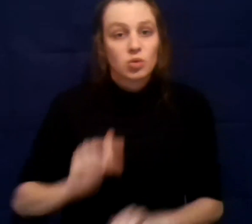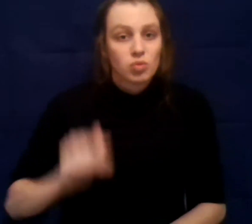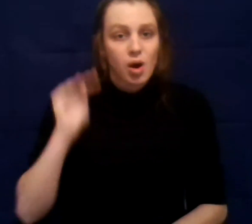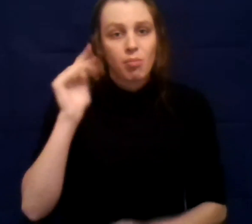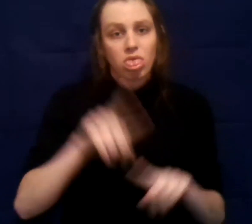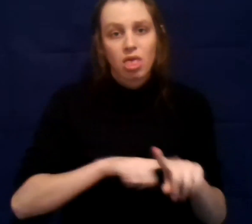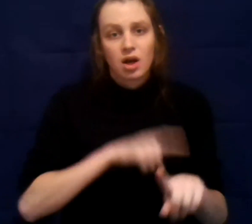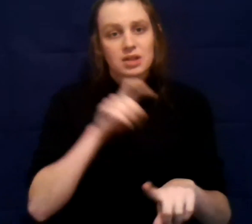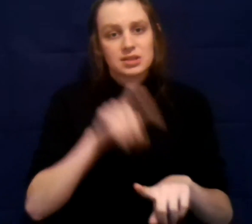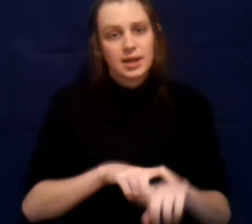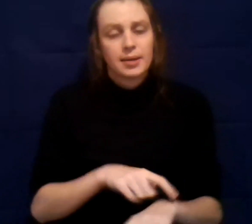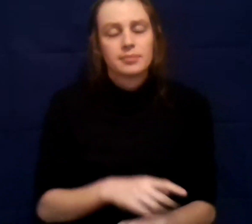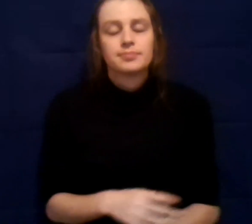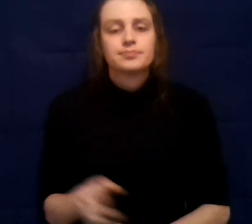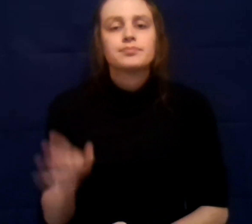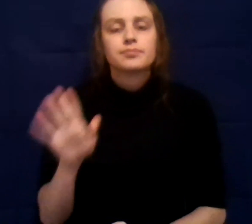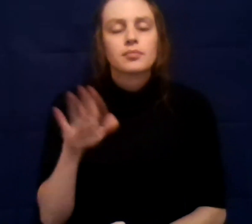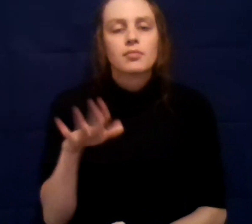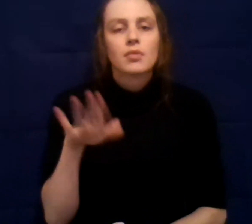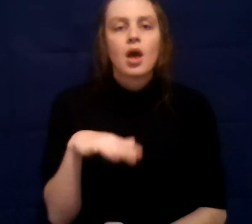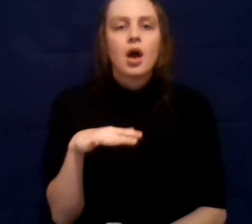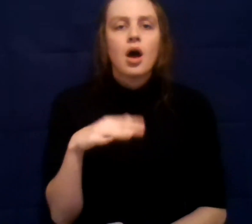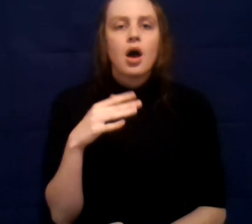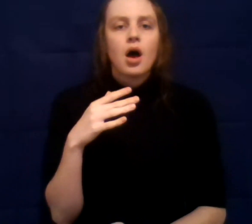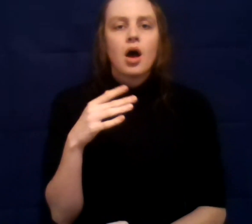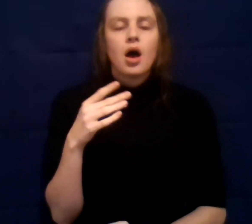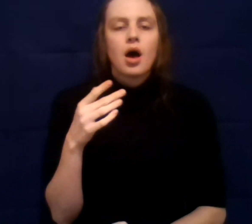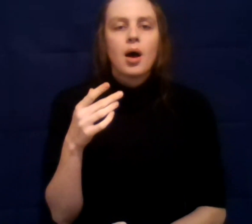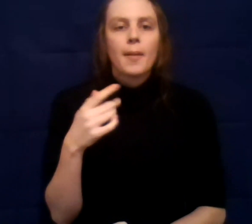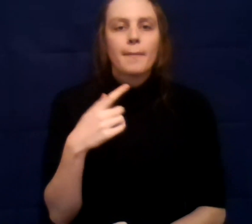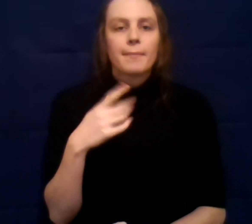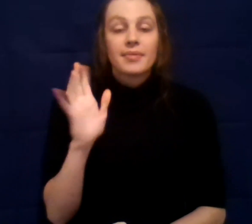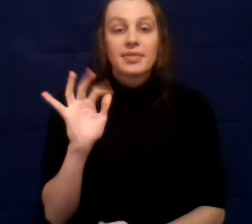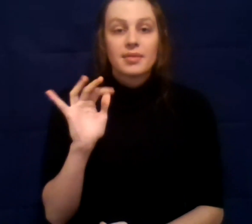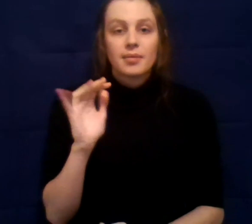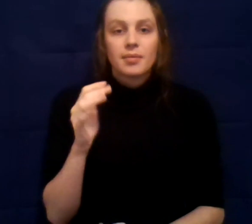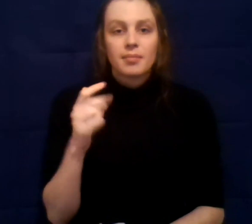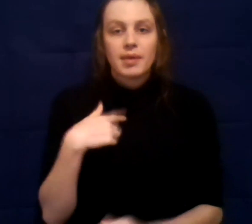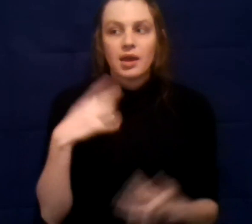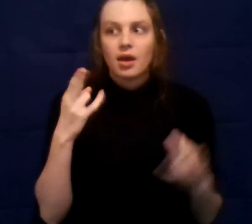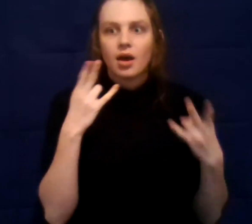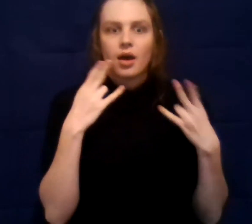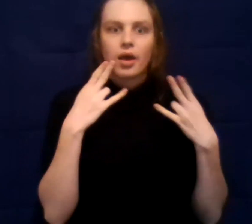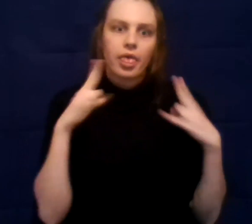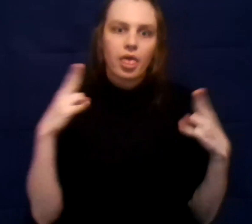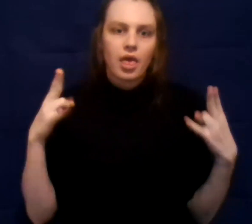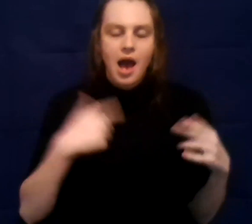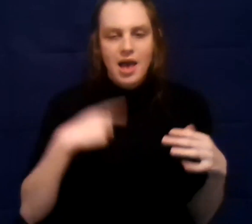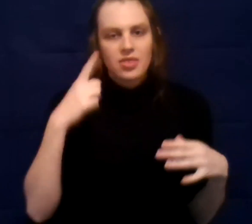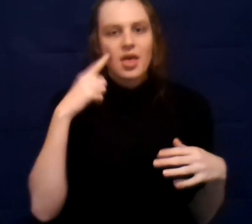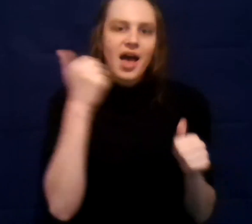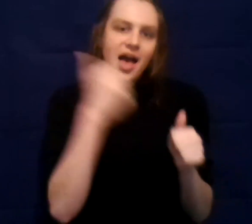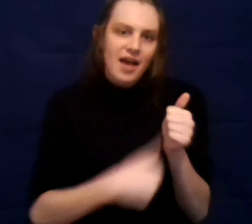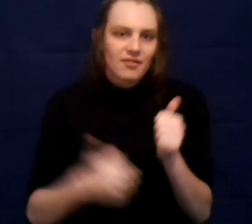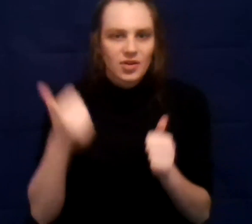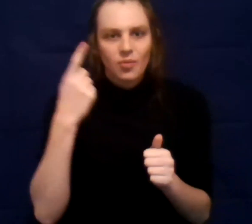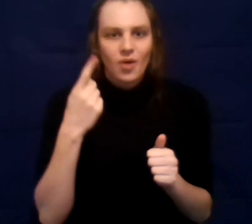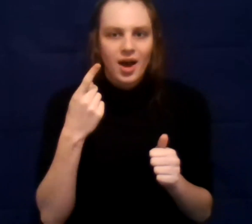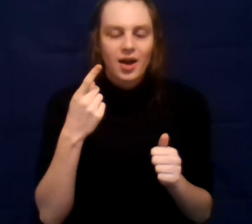something funny. Like I was so naive. I thought everybody got alcohol poisoning. I just thought it was a rite of